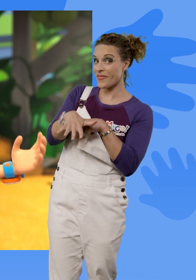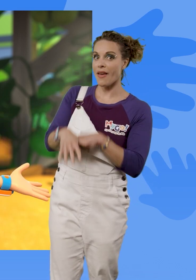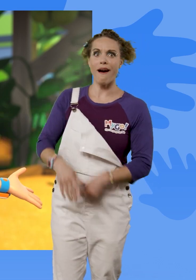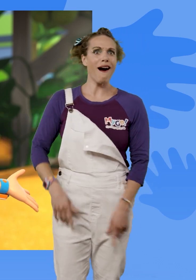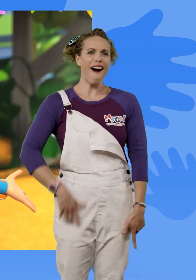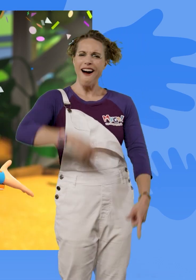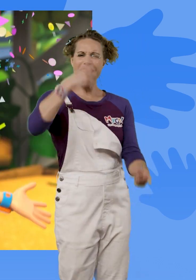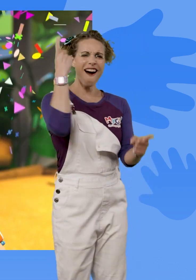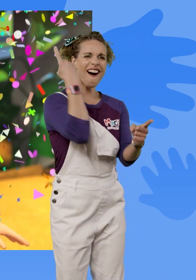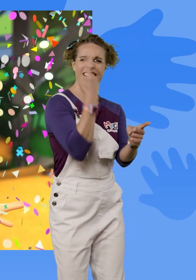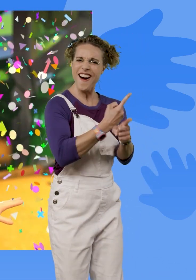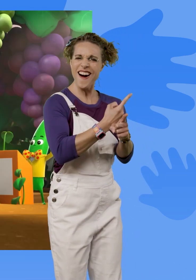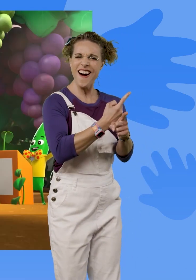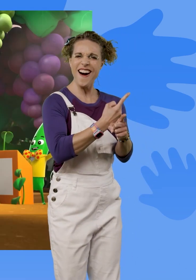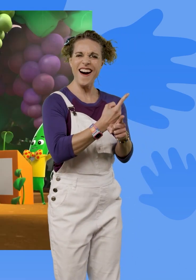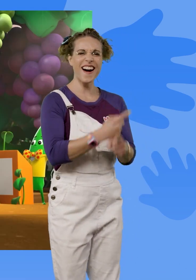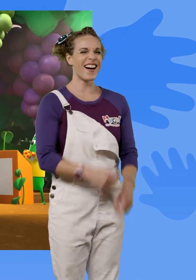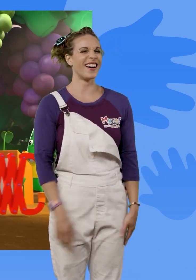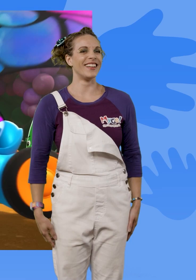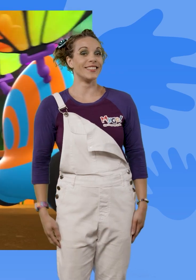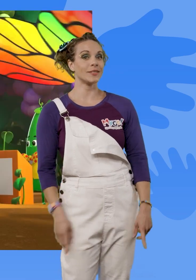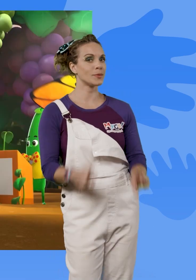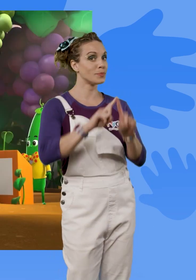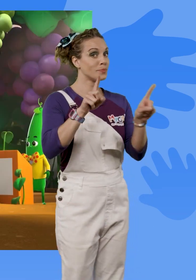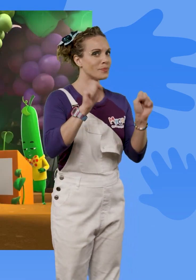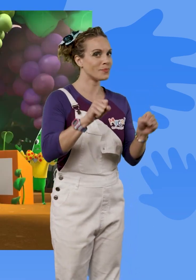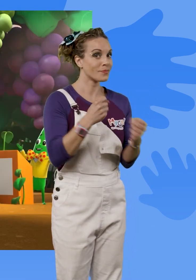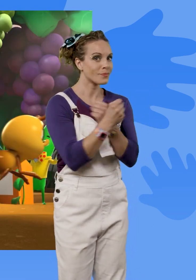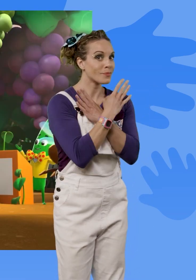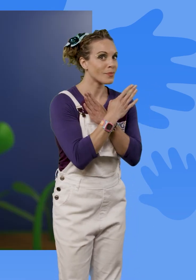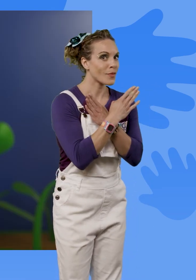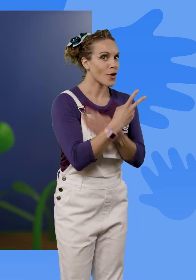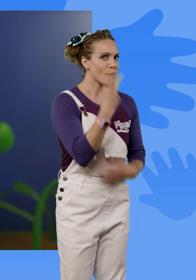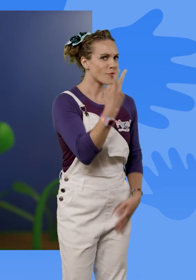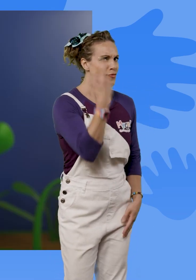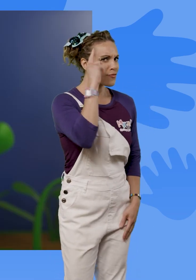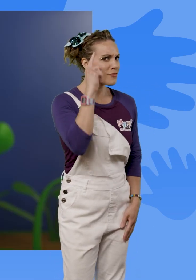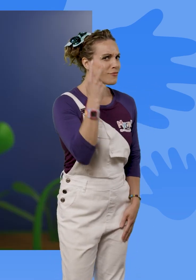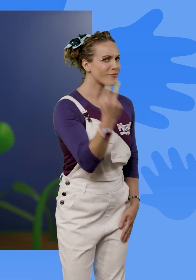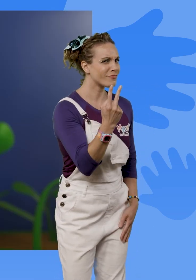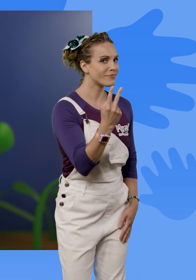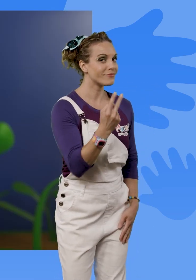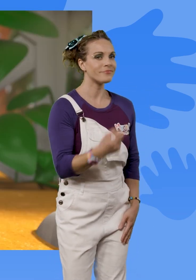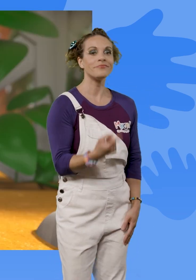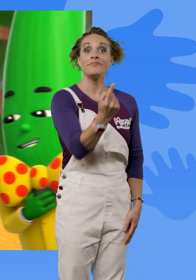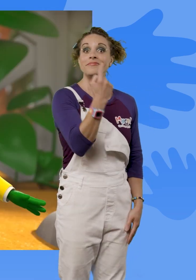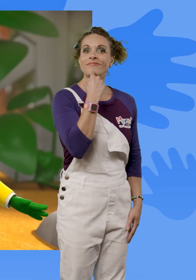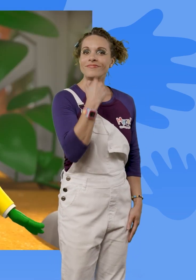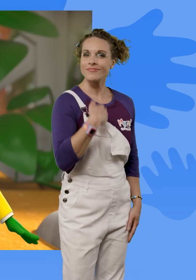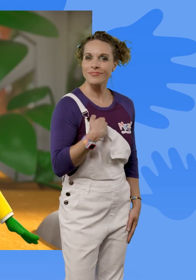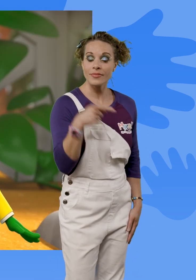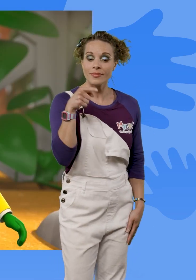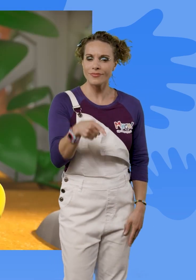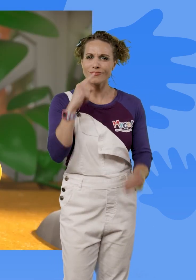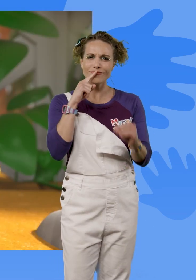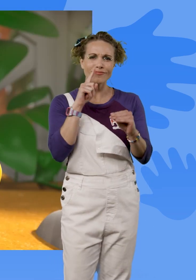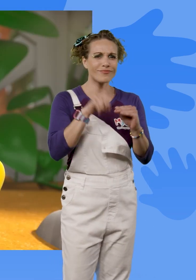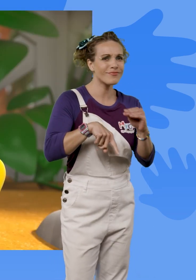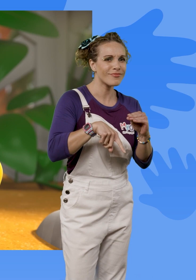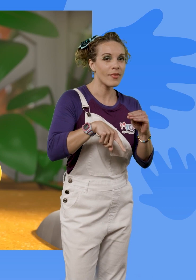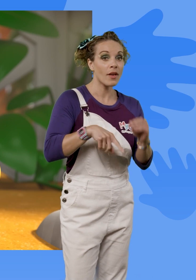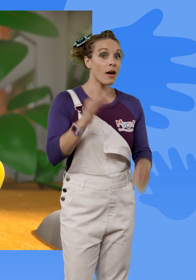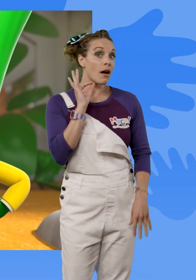and has leaves. That's right! But can Blippi go 2 for 2? So tell me, is